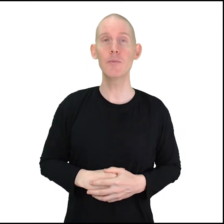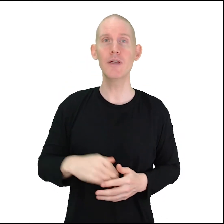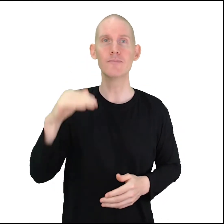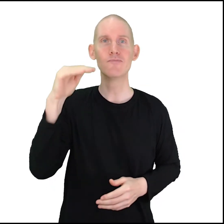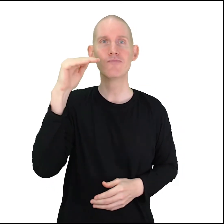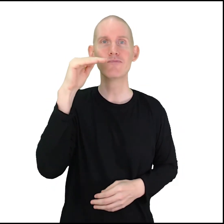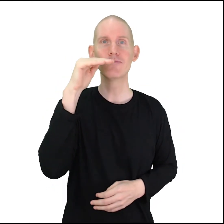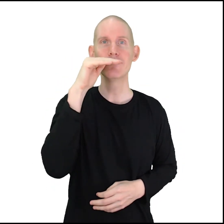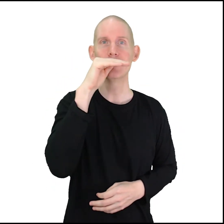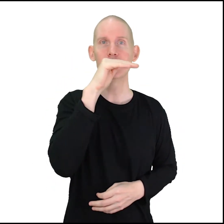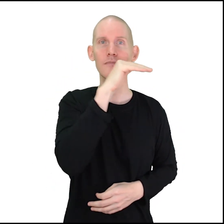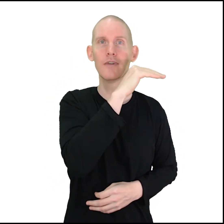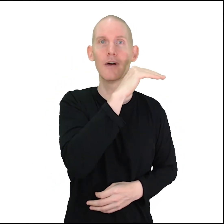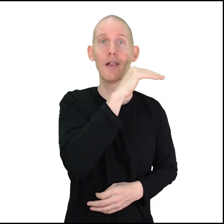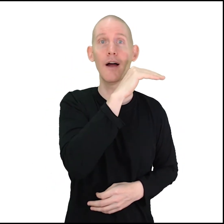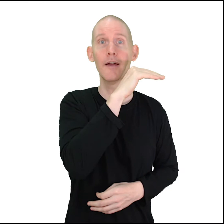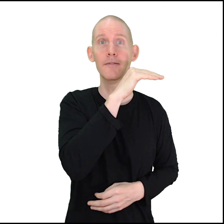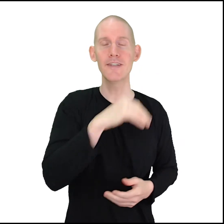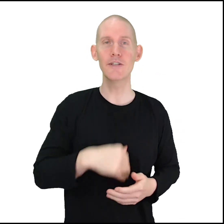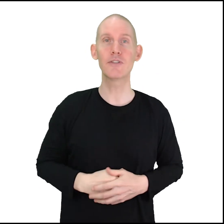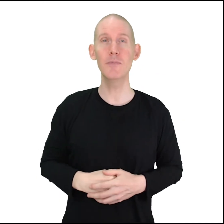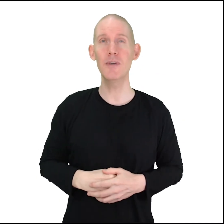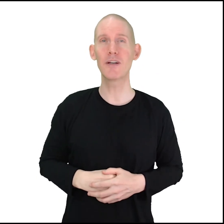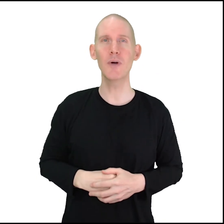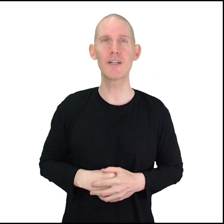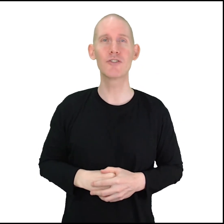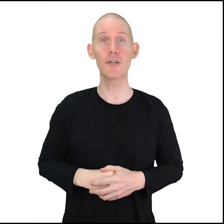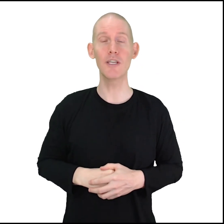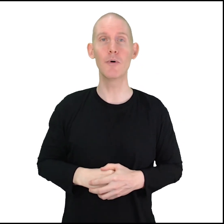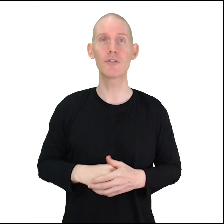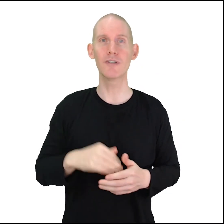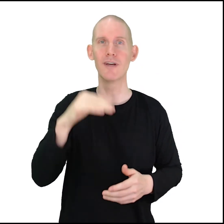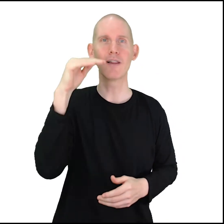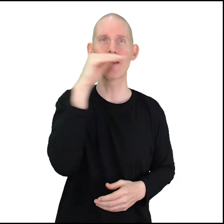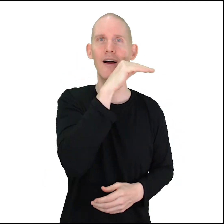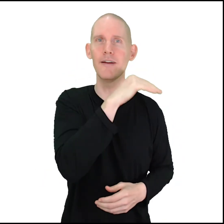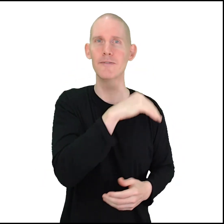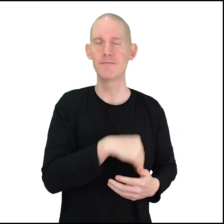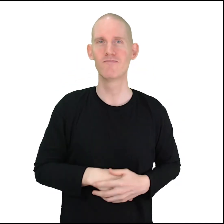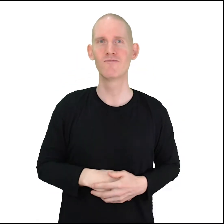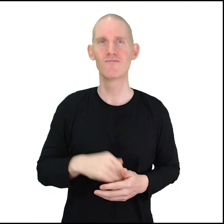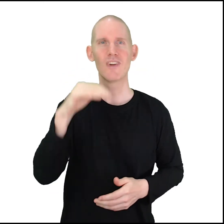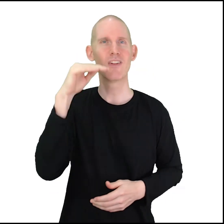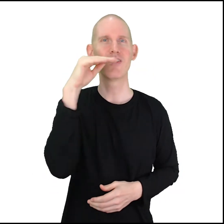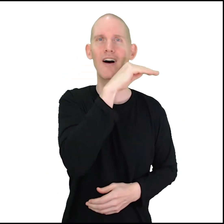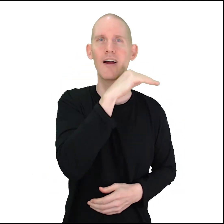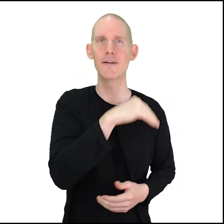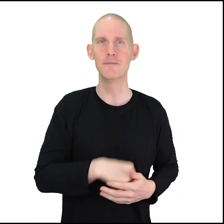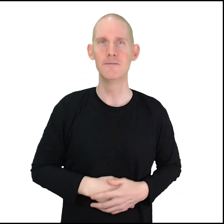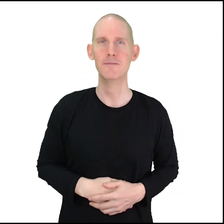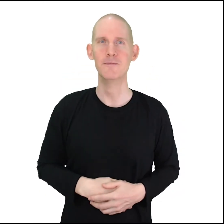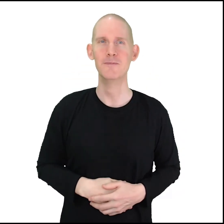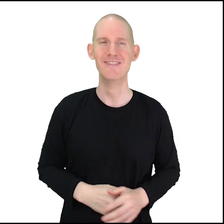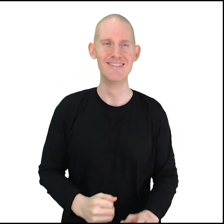a lie. It's going to be a quick, jerky motion. Lie. Lie.